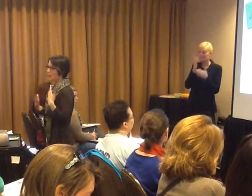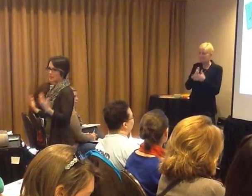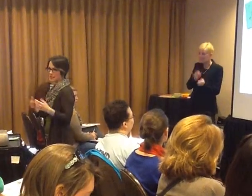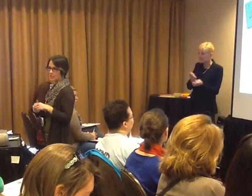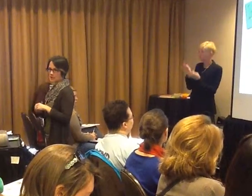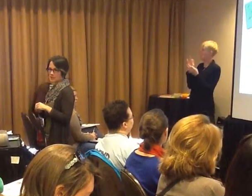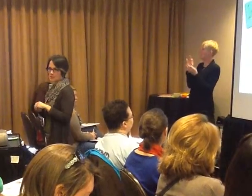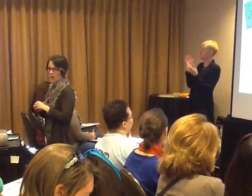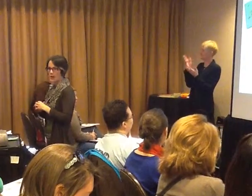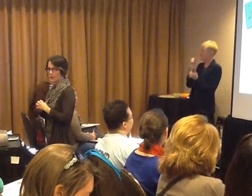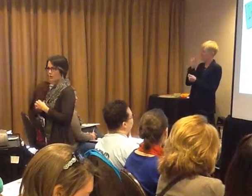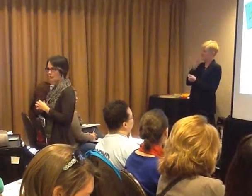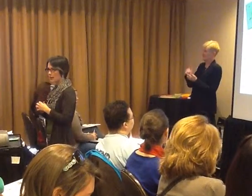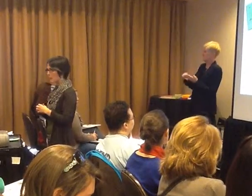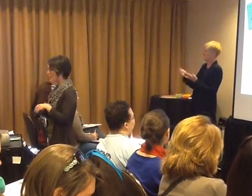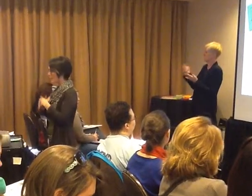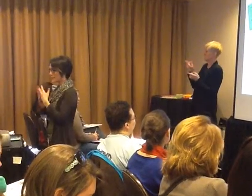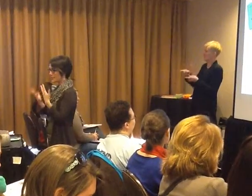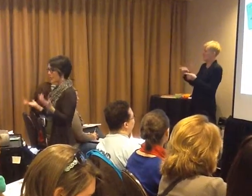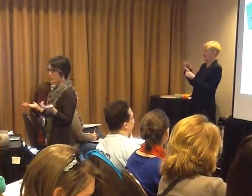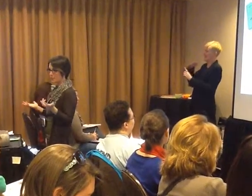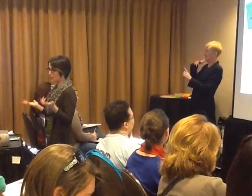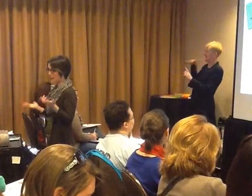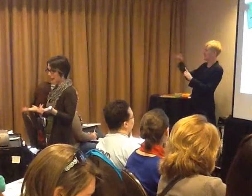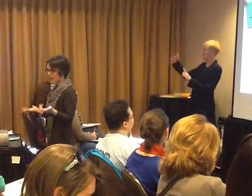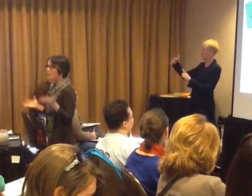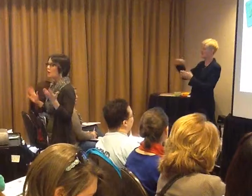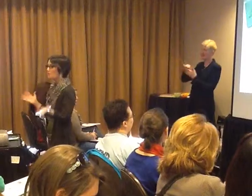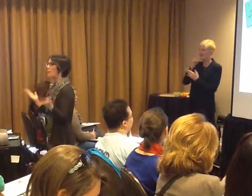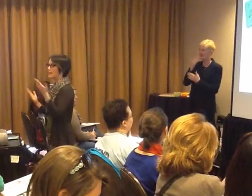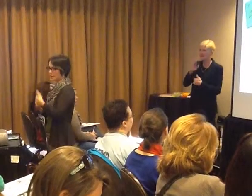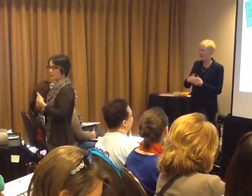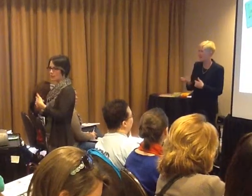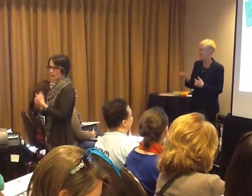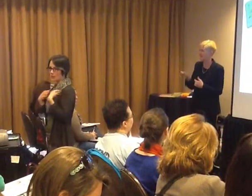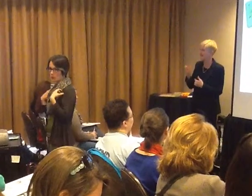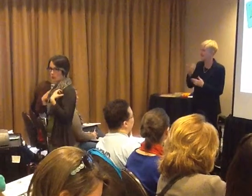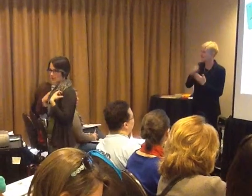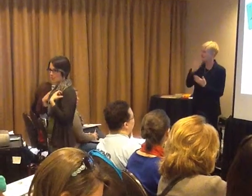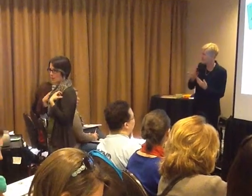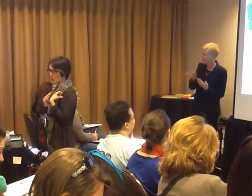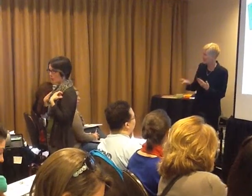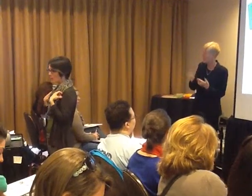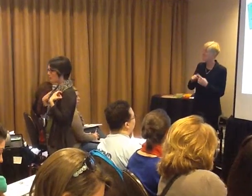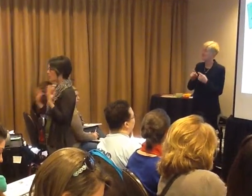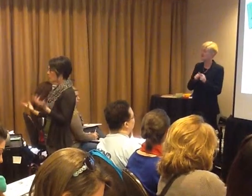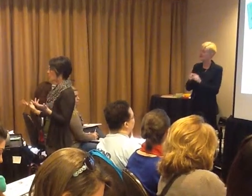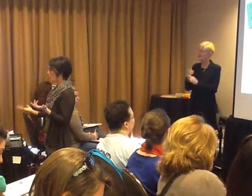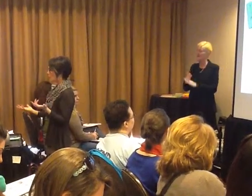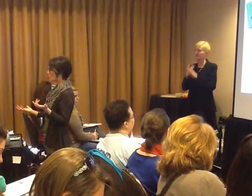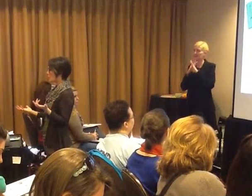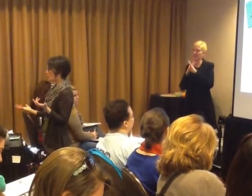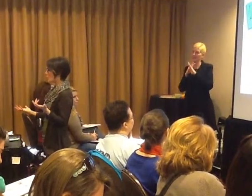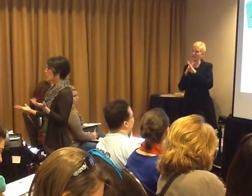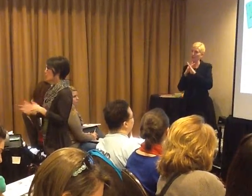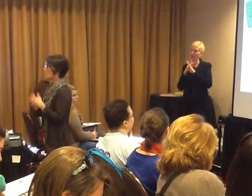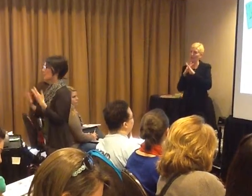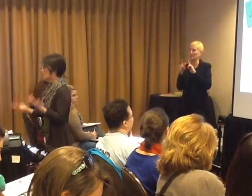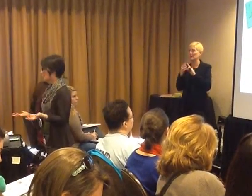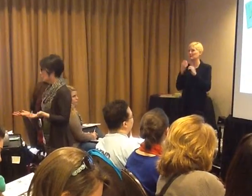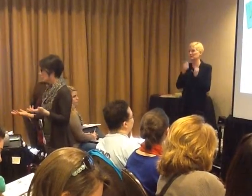because they want to see what else is going on in their environment. And that is not a bad thing, but it's a barrier that we need to be aware of when we're trying